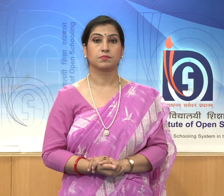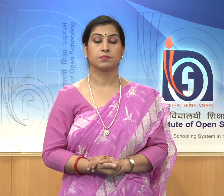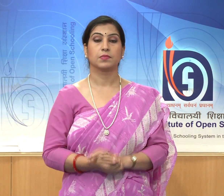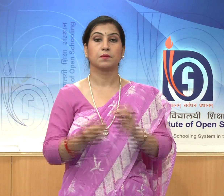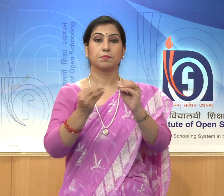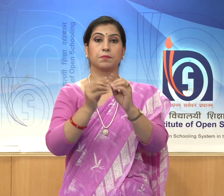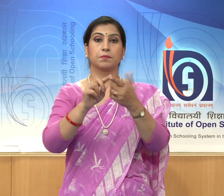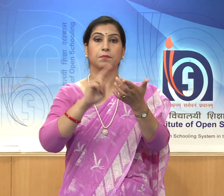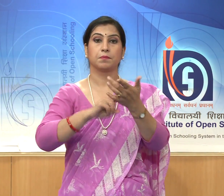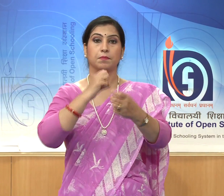Bengal,